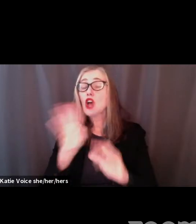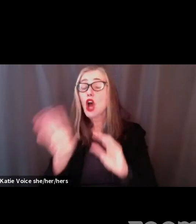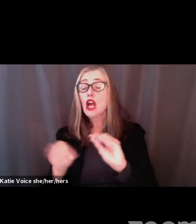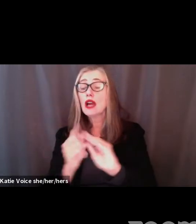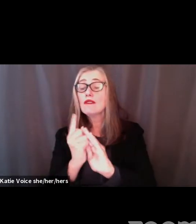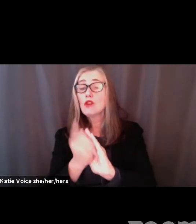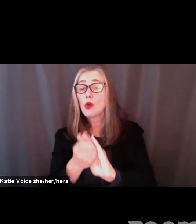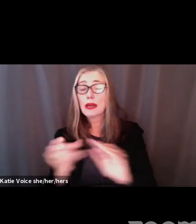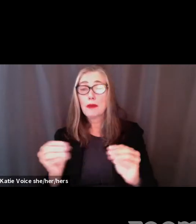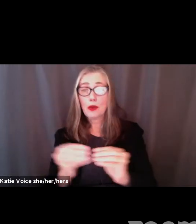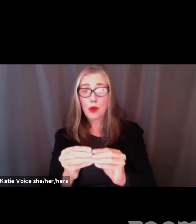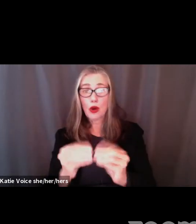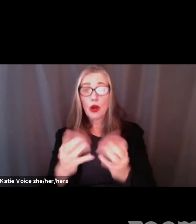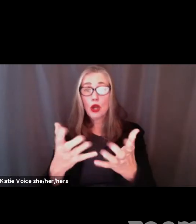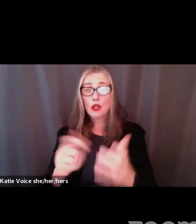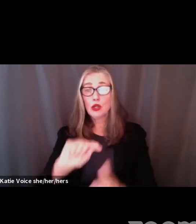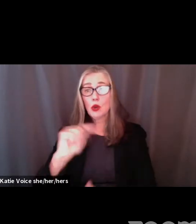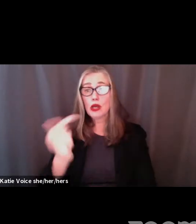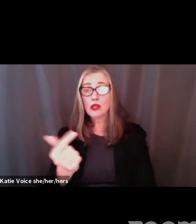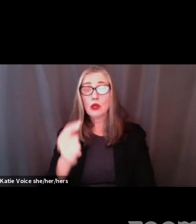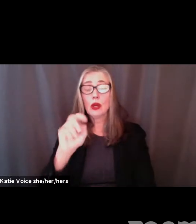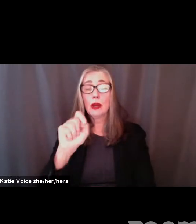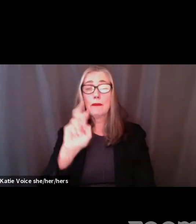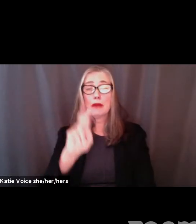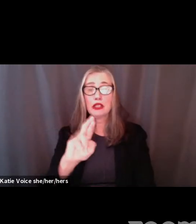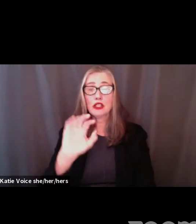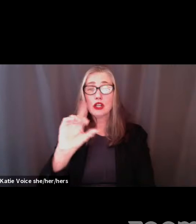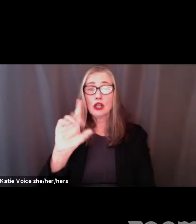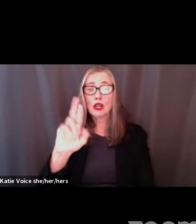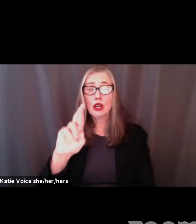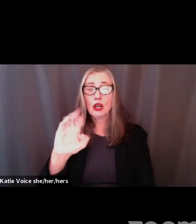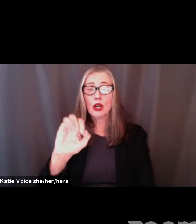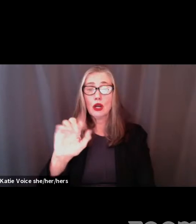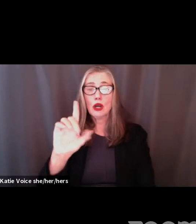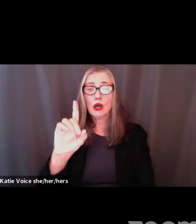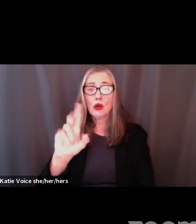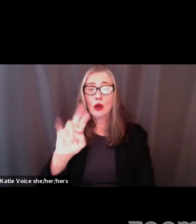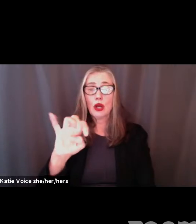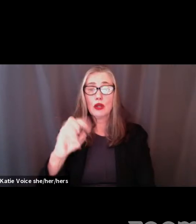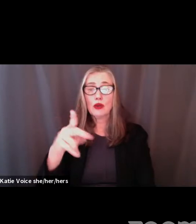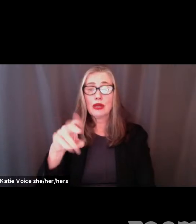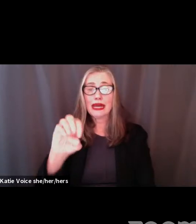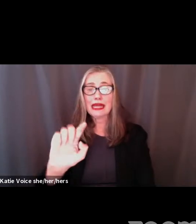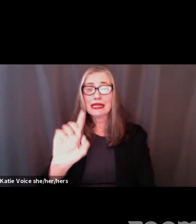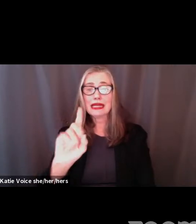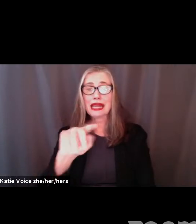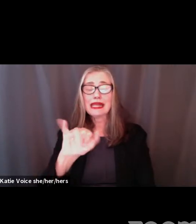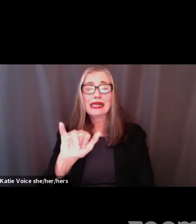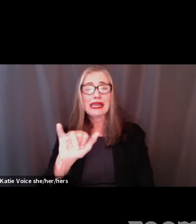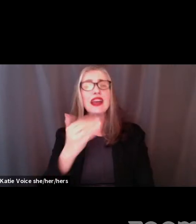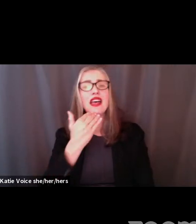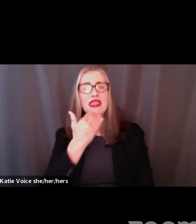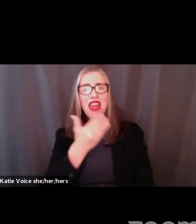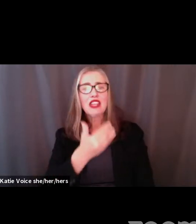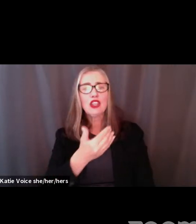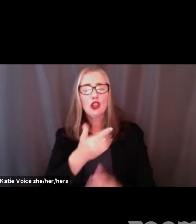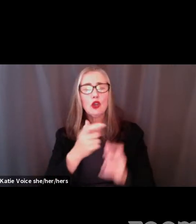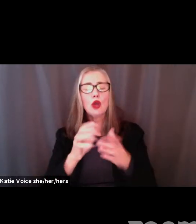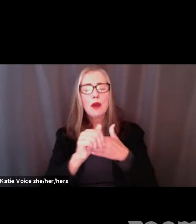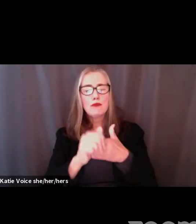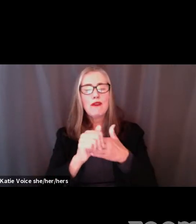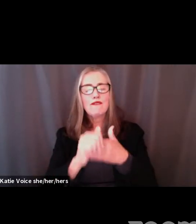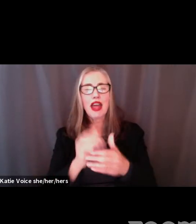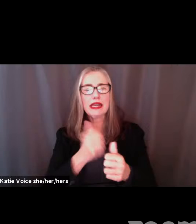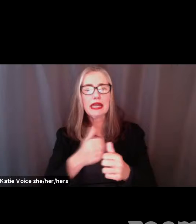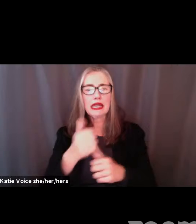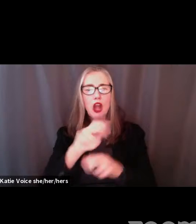that? Yes, thank you, Mr. Presiding Officer. You have the minute. Thank you, sir. Again, my motion is to make it both